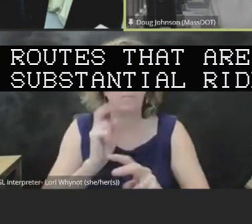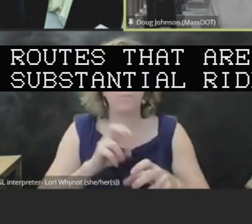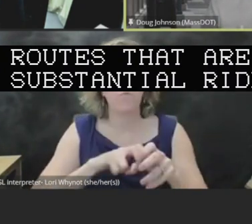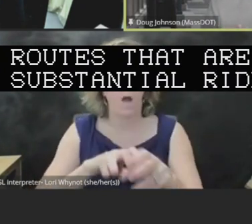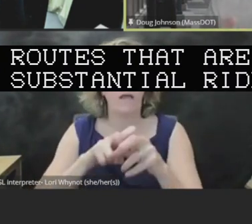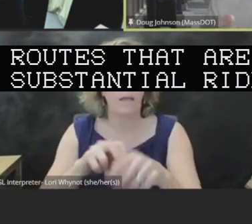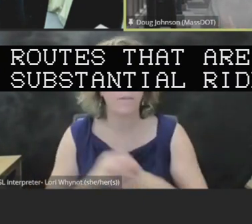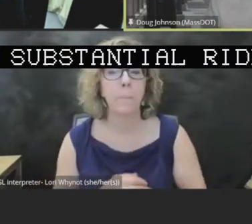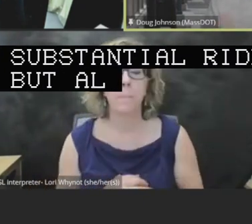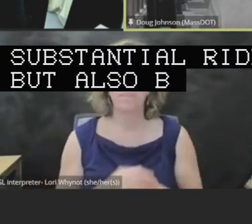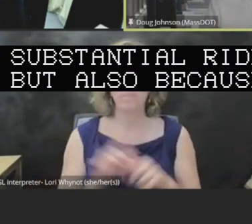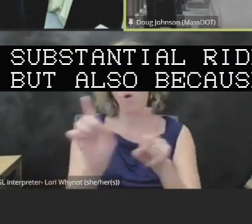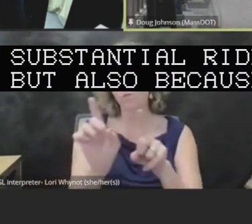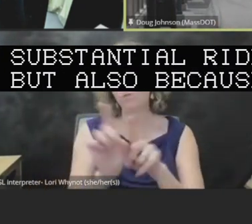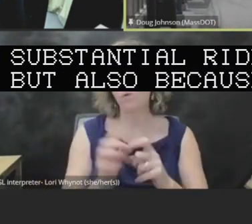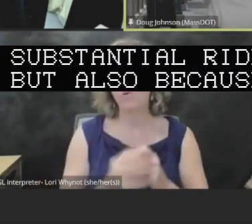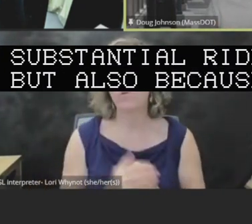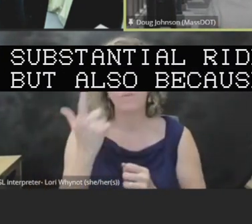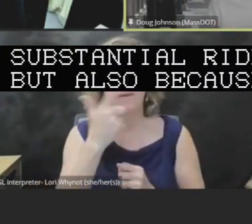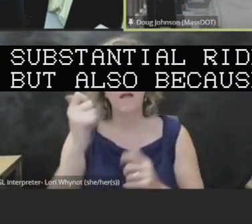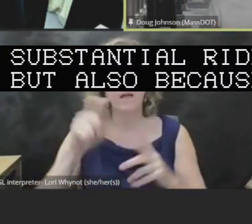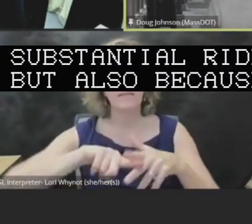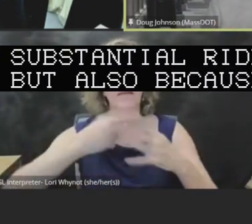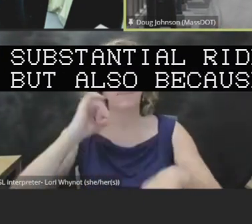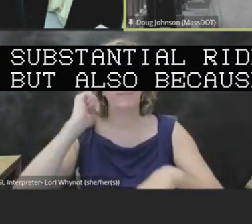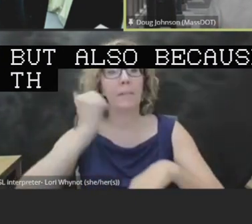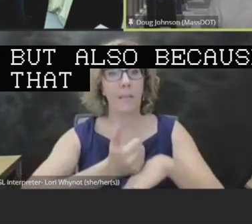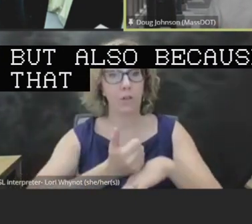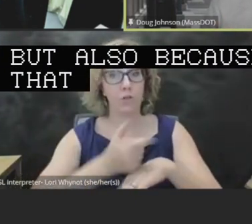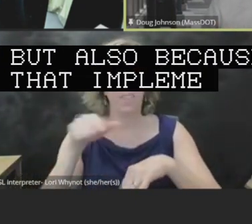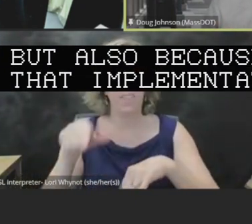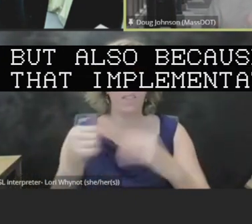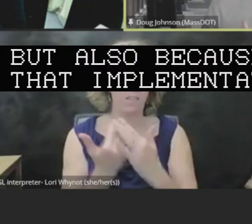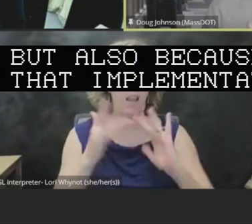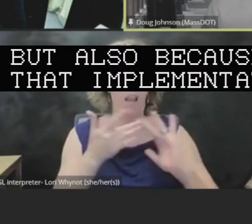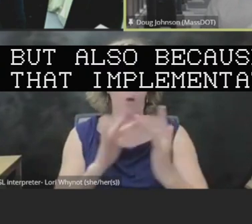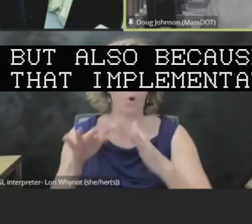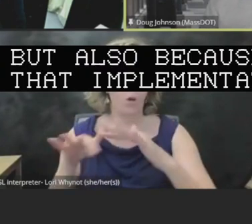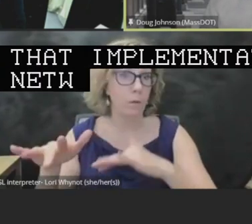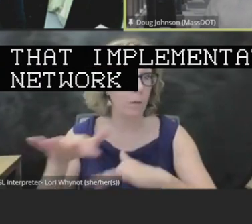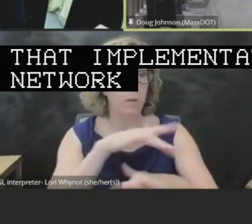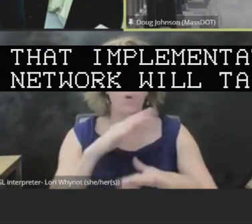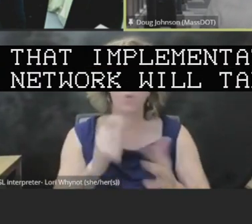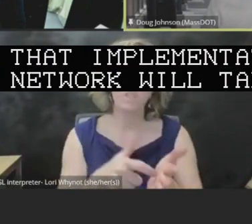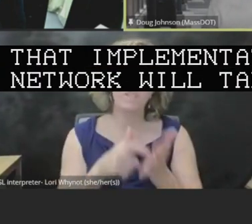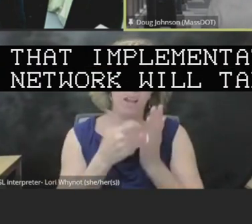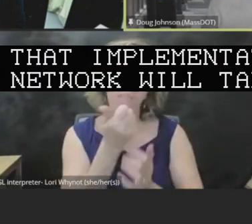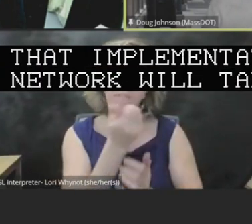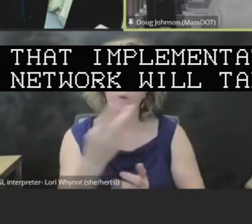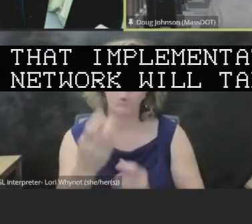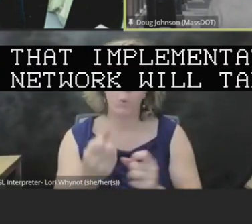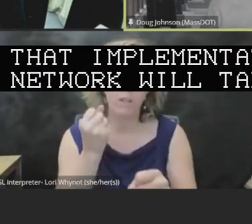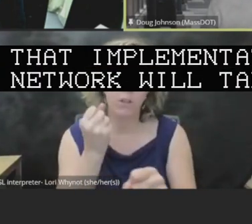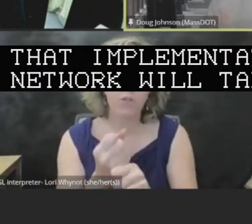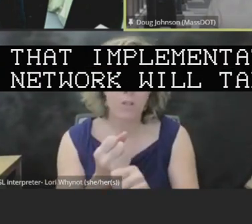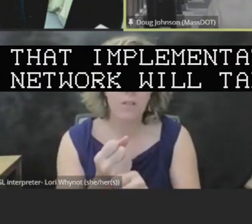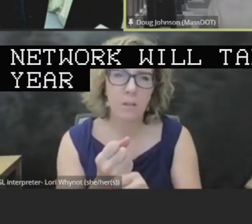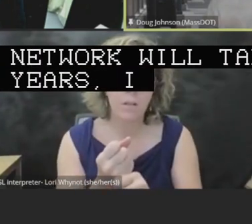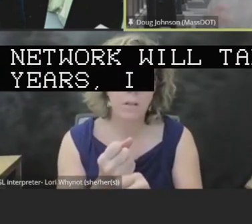of the fact that implementation of this network will take a couple of years, I think we'll be able